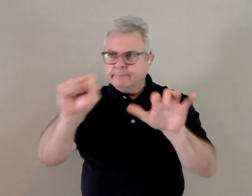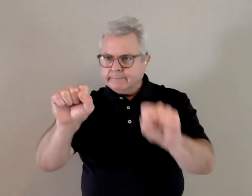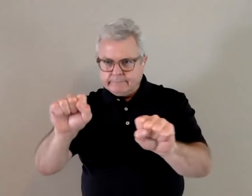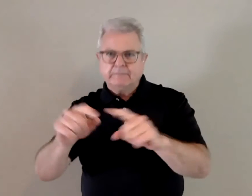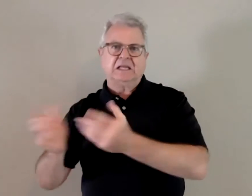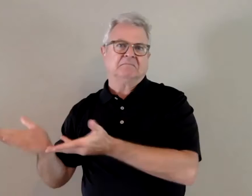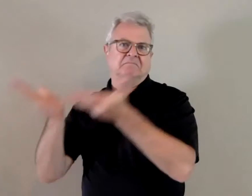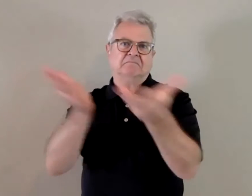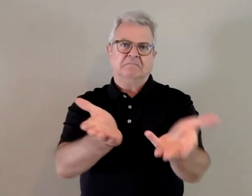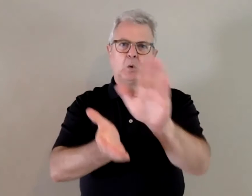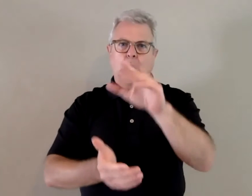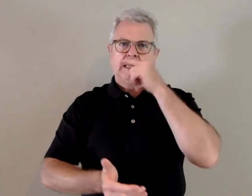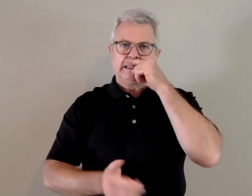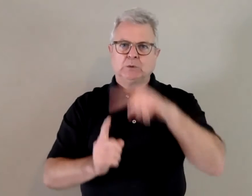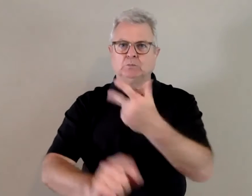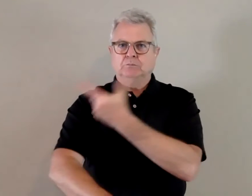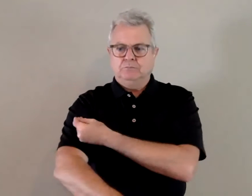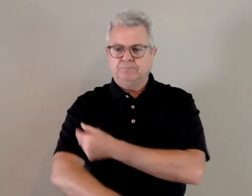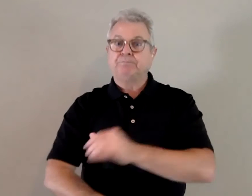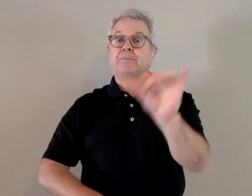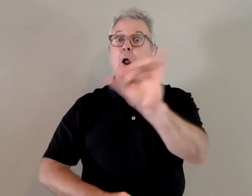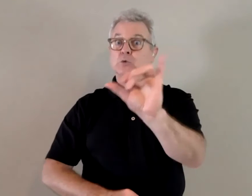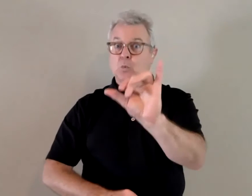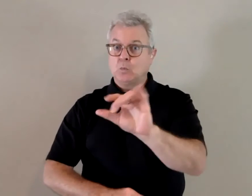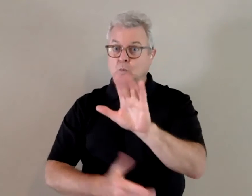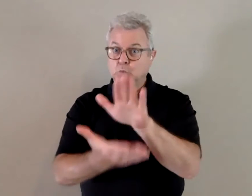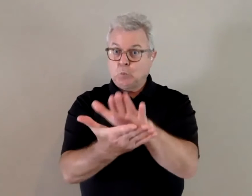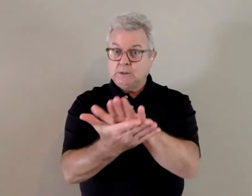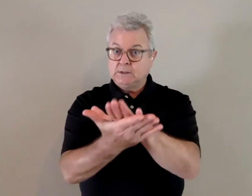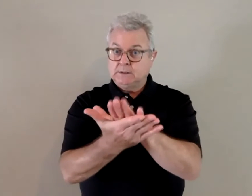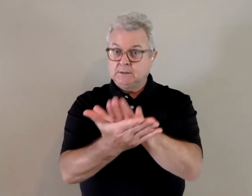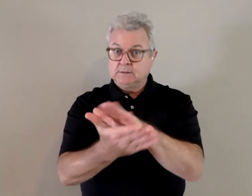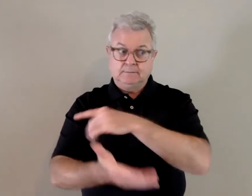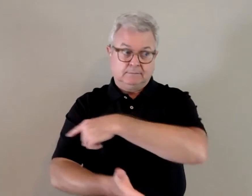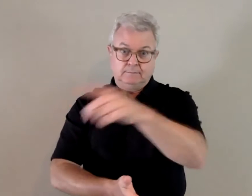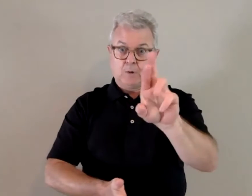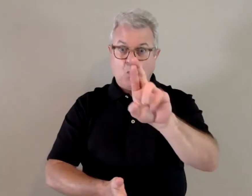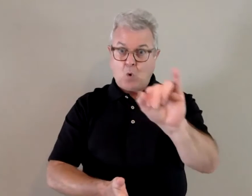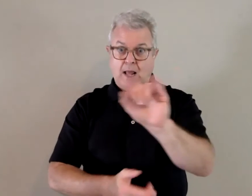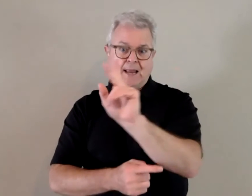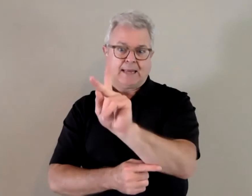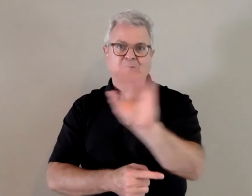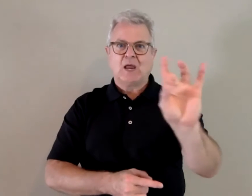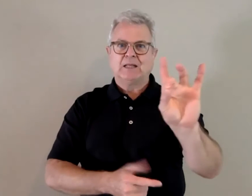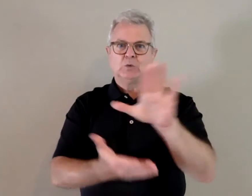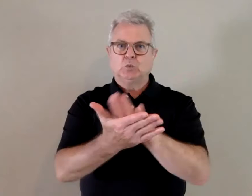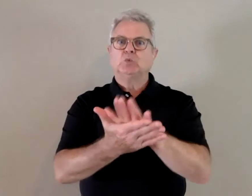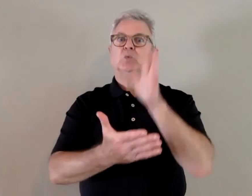process of COVID, where you go online and make an appointment, and then you would bring your child to the vaccination appointment. Also, schools in